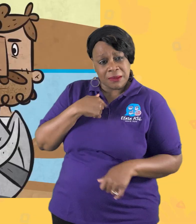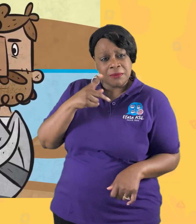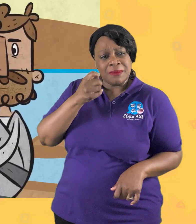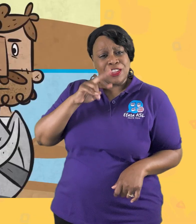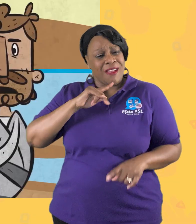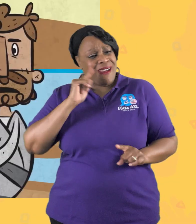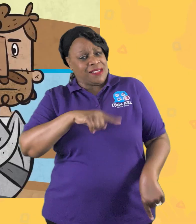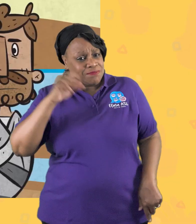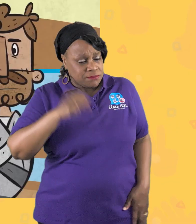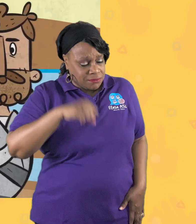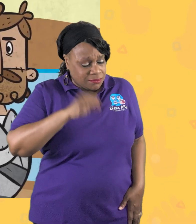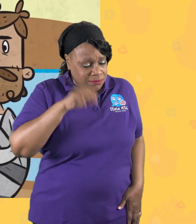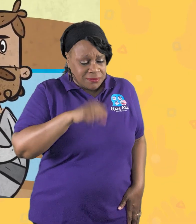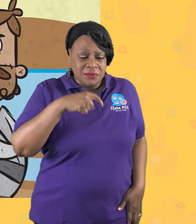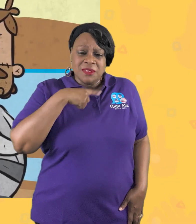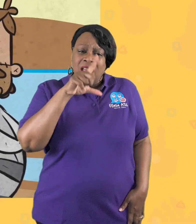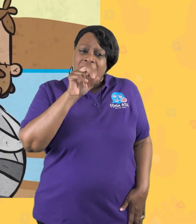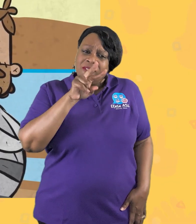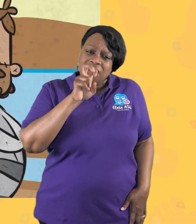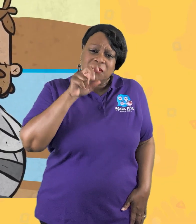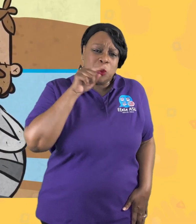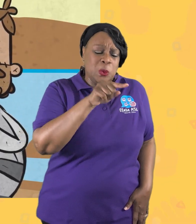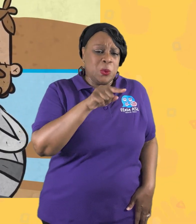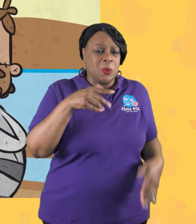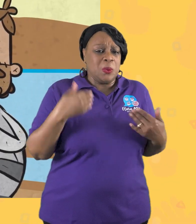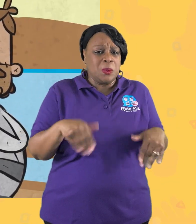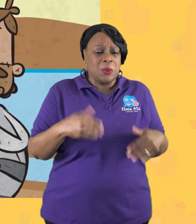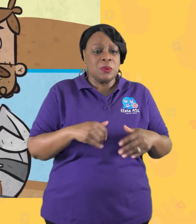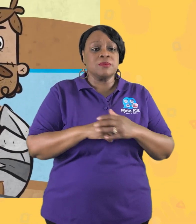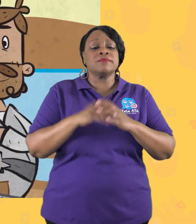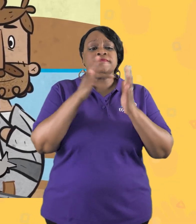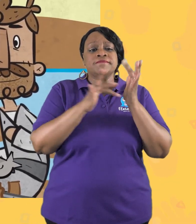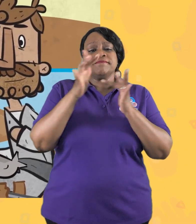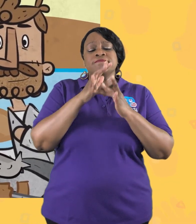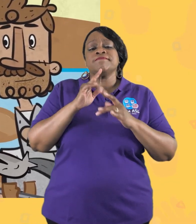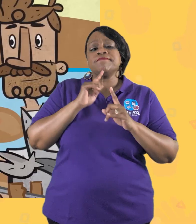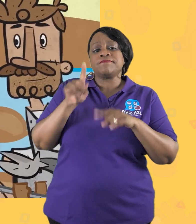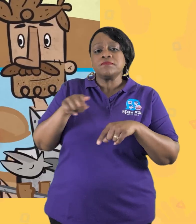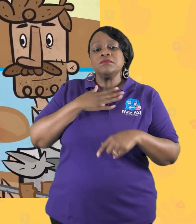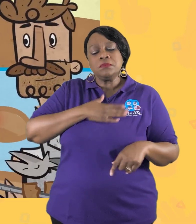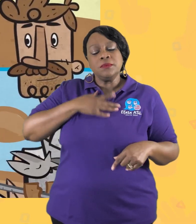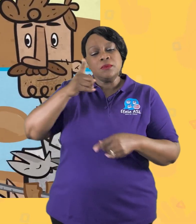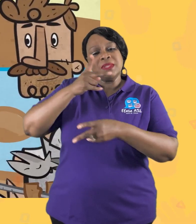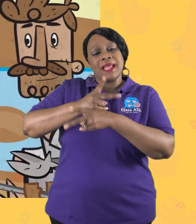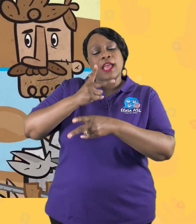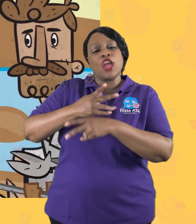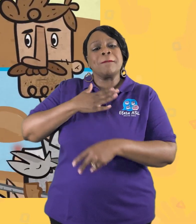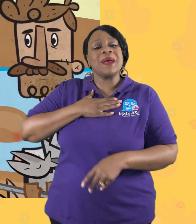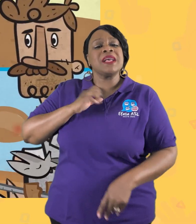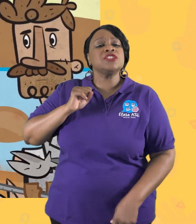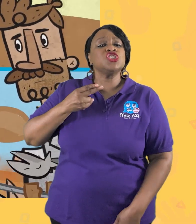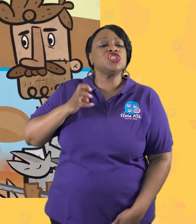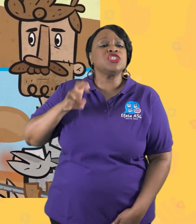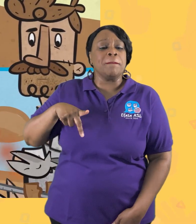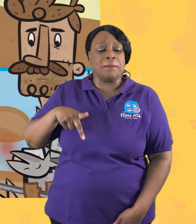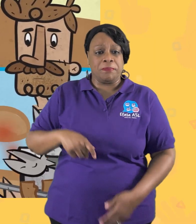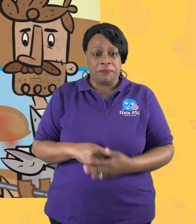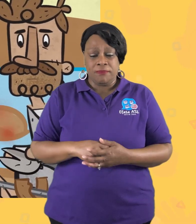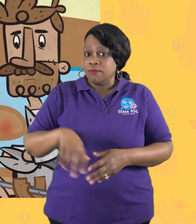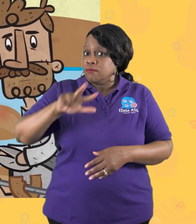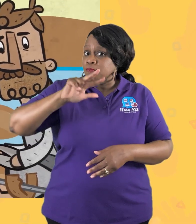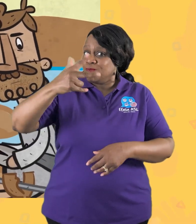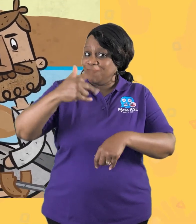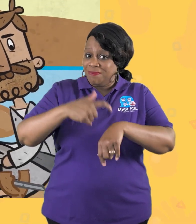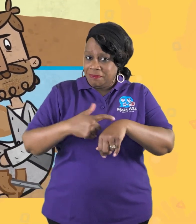said again, "Yes, you know I love you." And Jesus said, "Then take care of my sheep." And